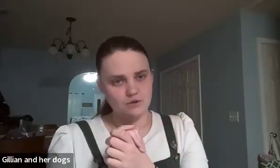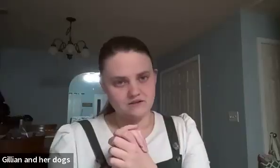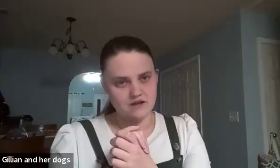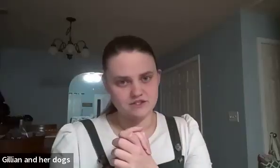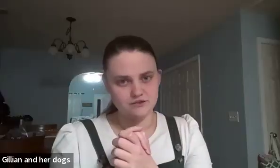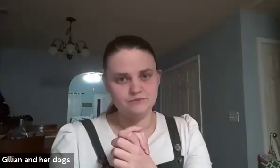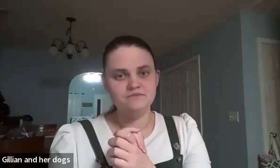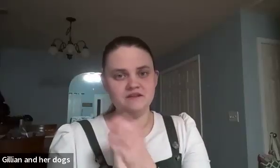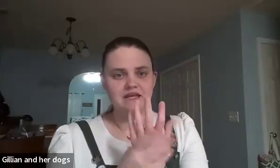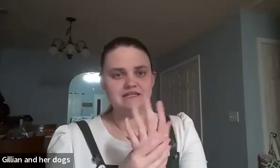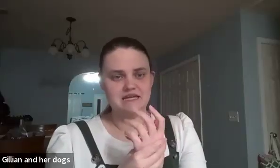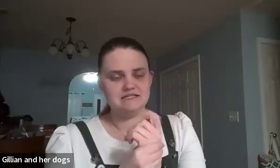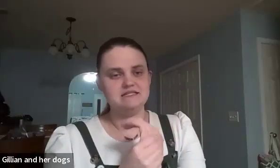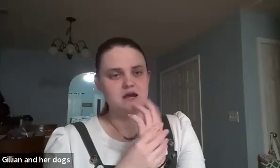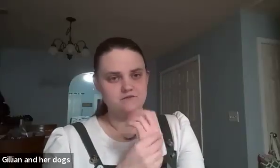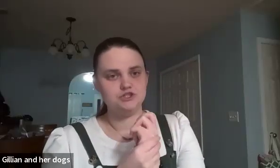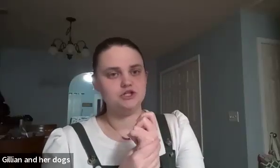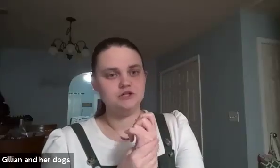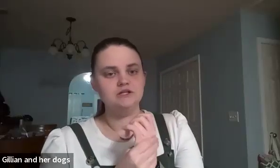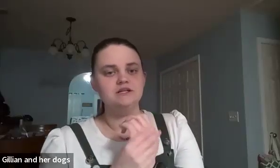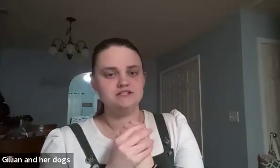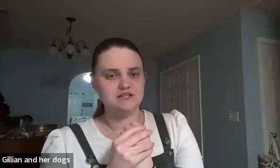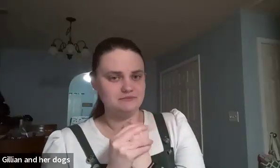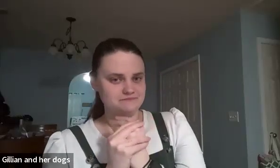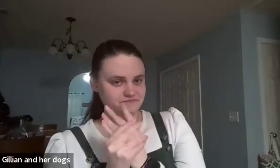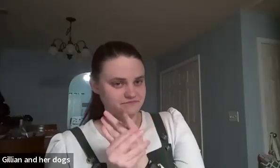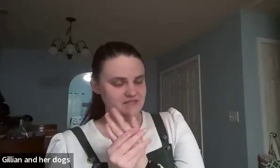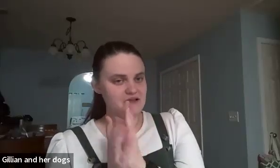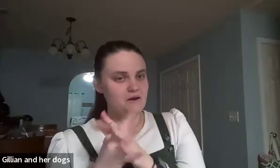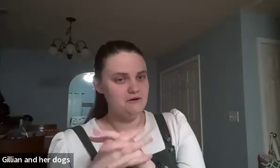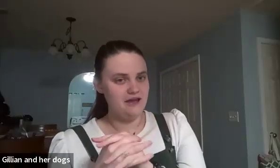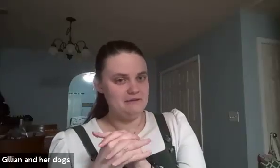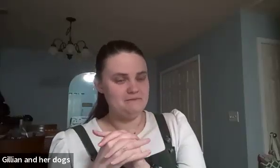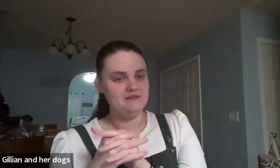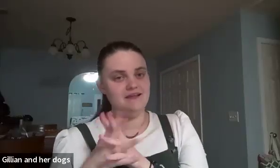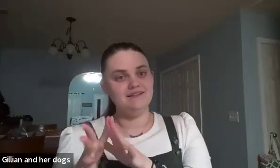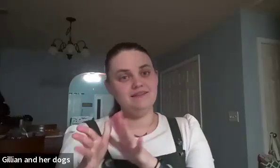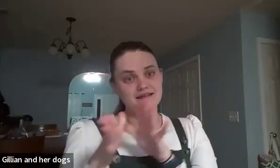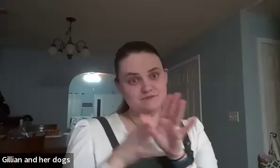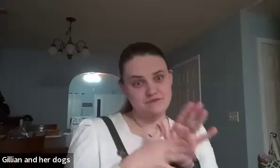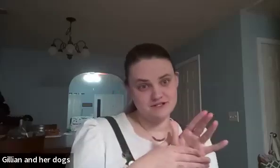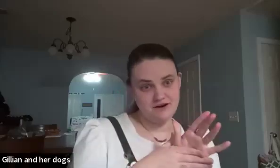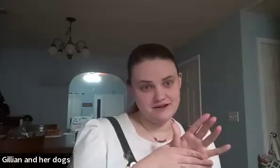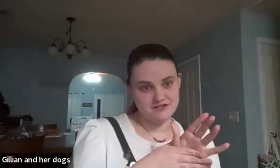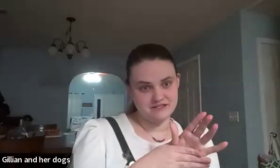helps a lot too. It takes the time for sure. So, okay. Let's move on to our